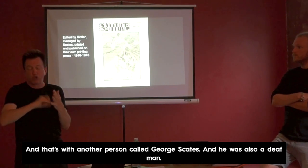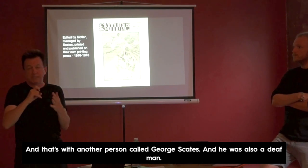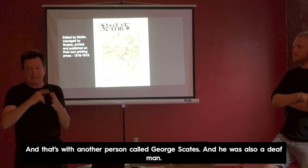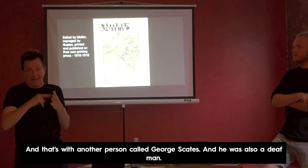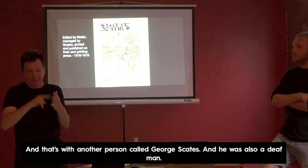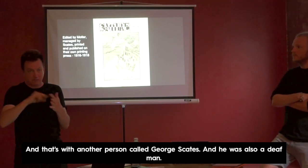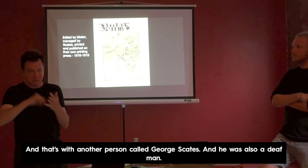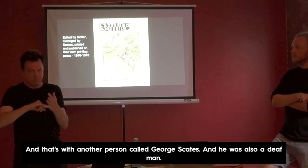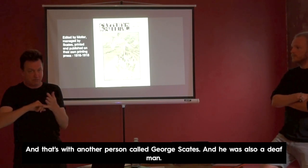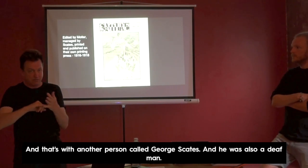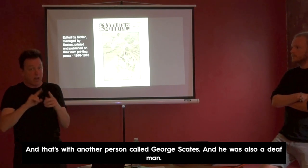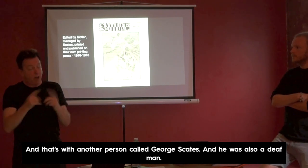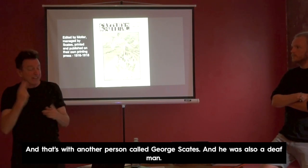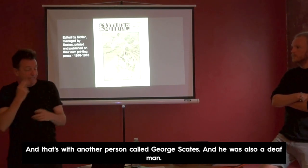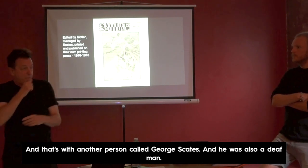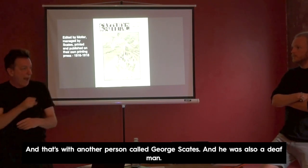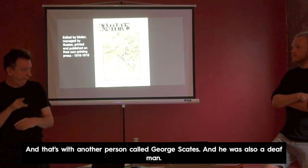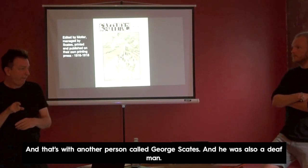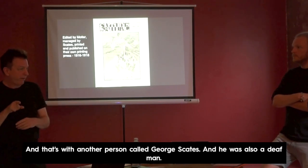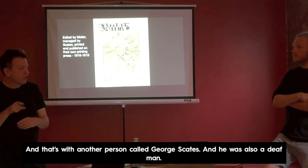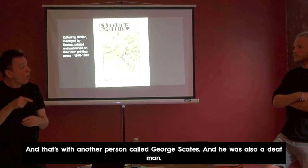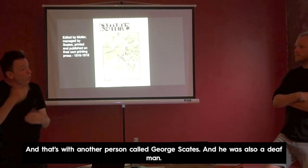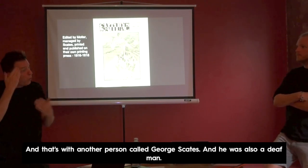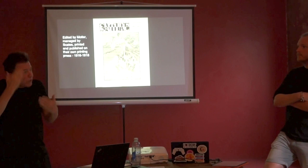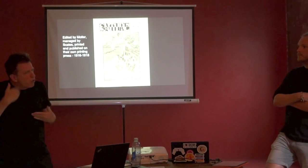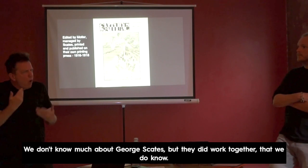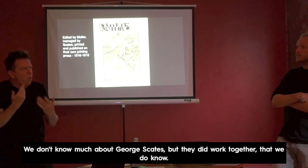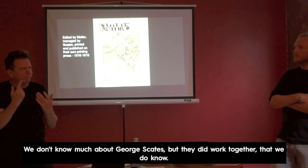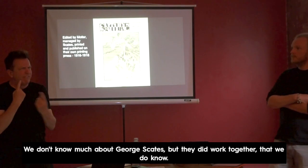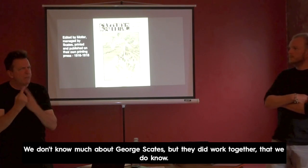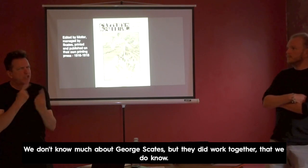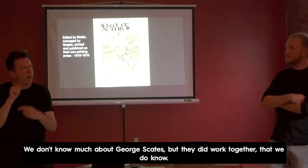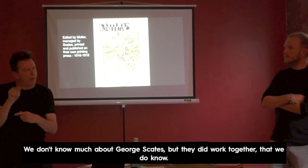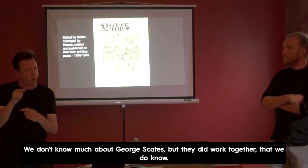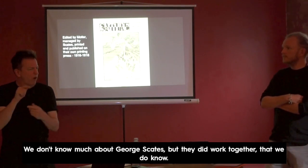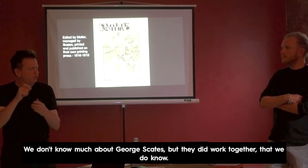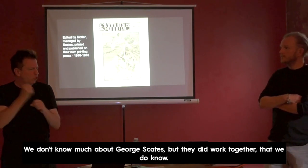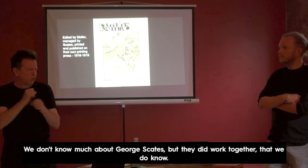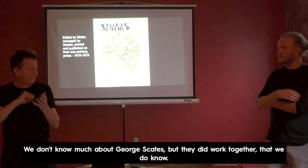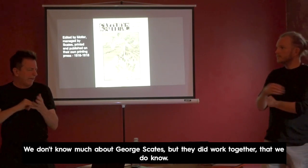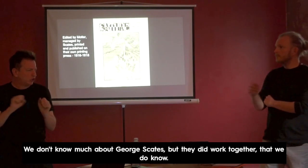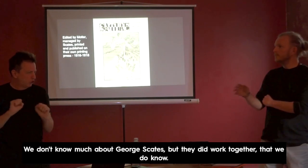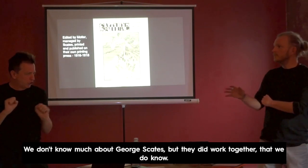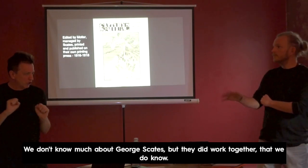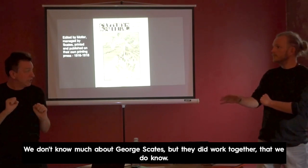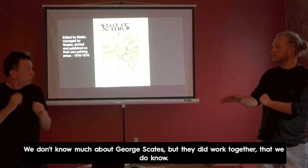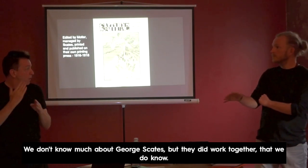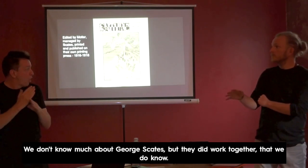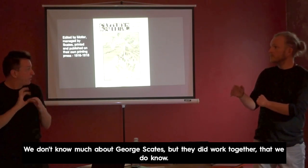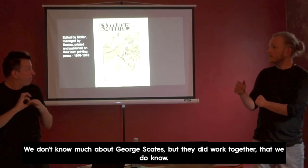George Skates. And he was also a deaf man. And we don't know much about George Skates, but